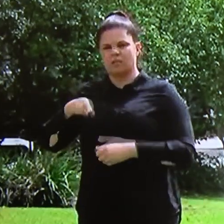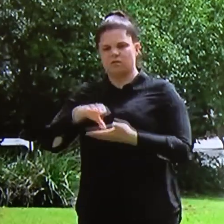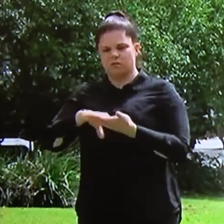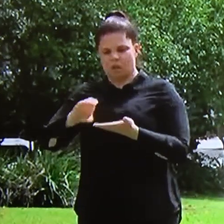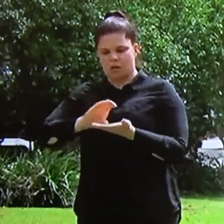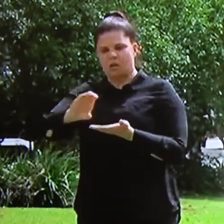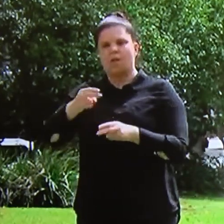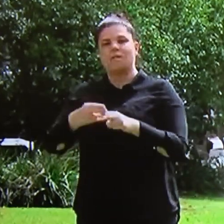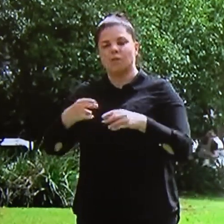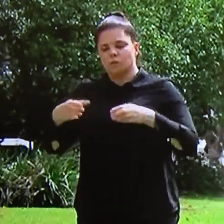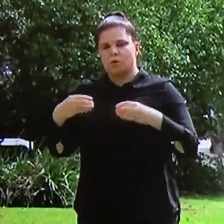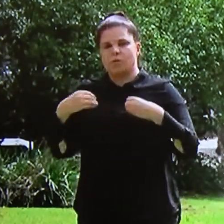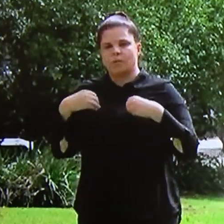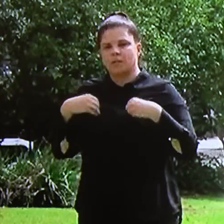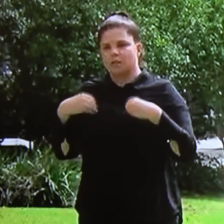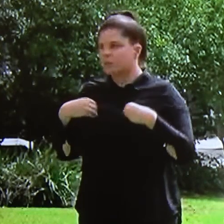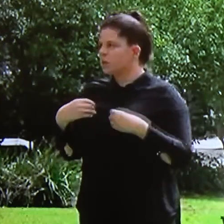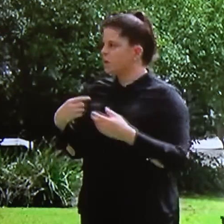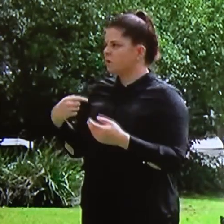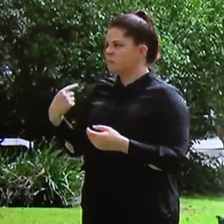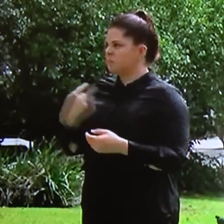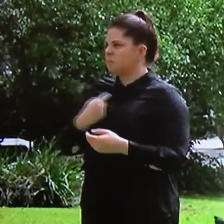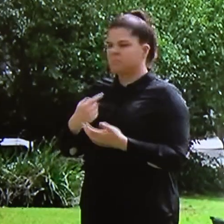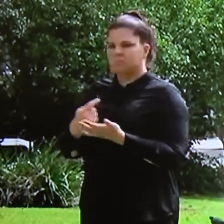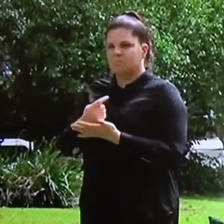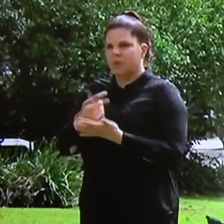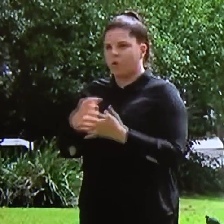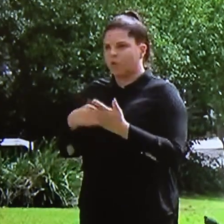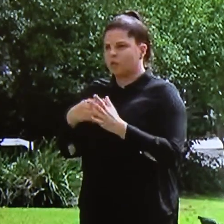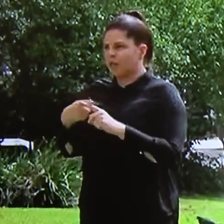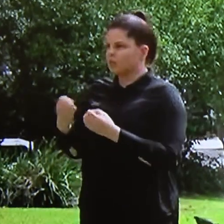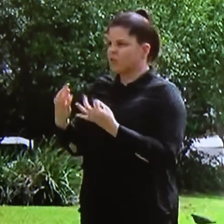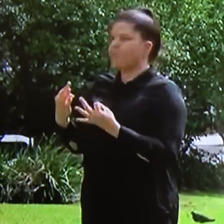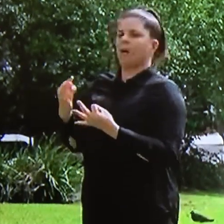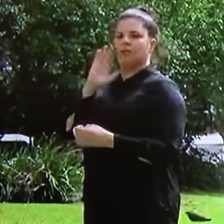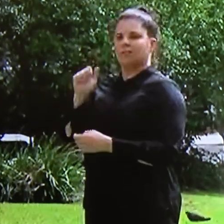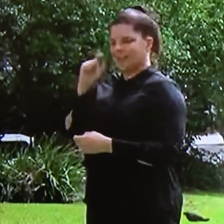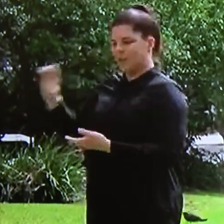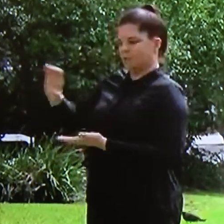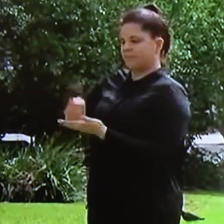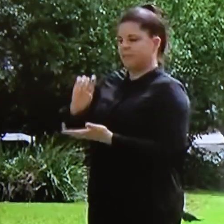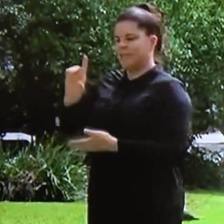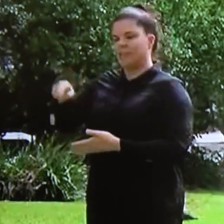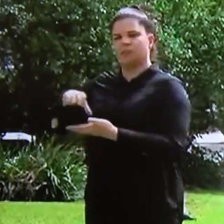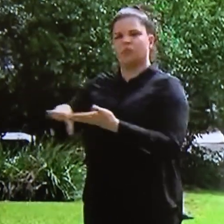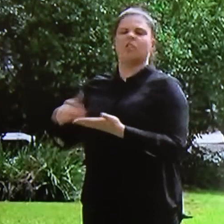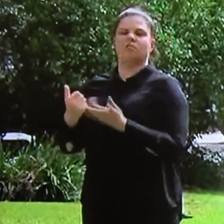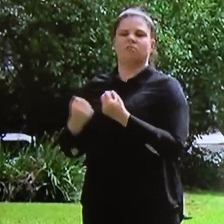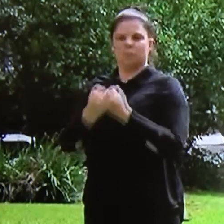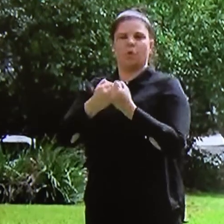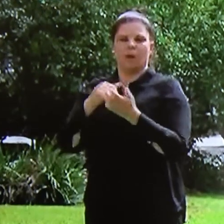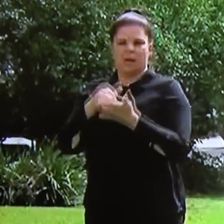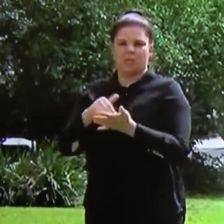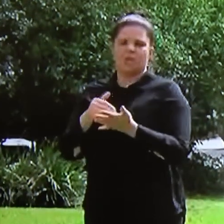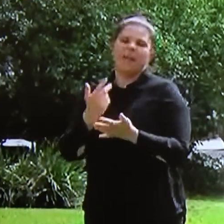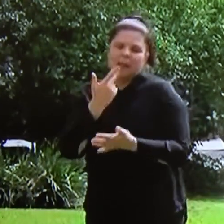don't qualify paying for payroll tax who were affected by COVID-19. So all of these packages work